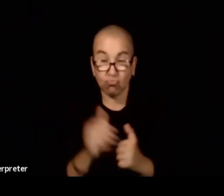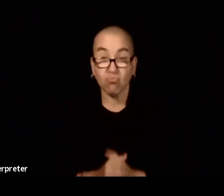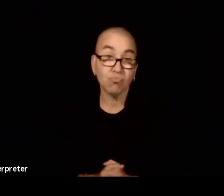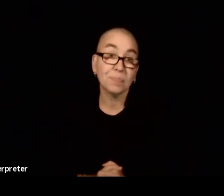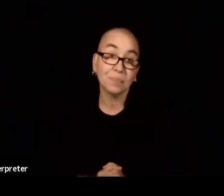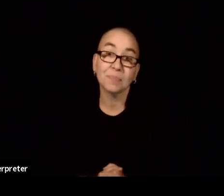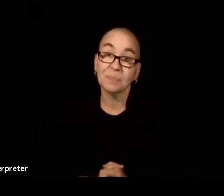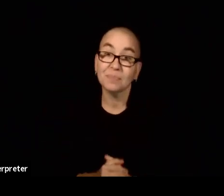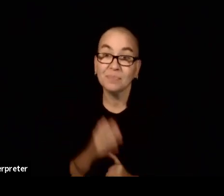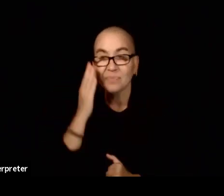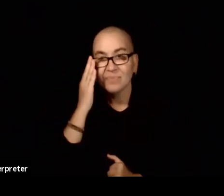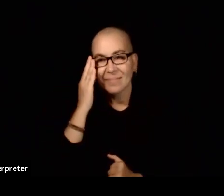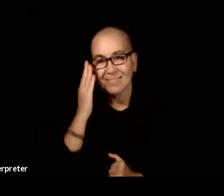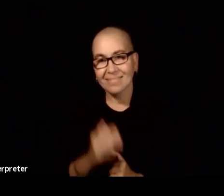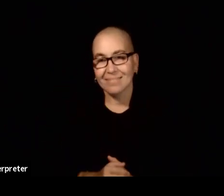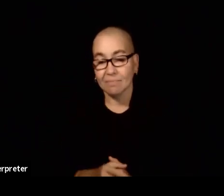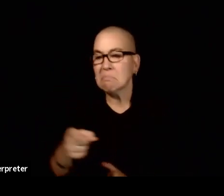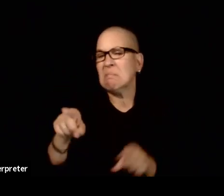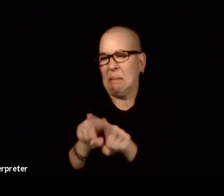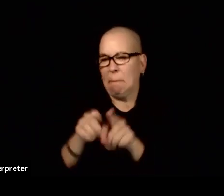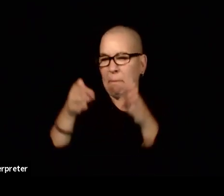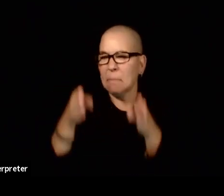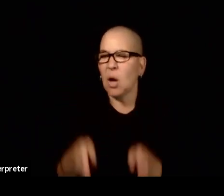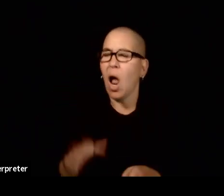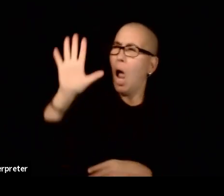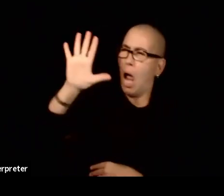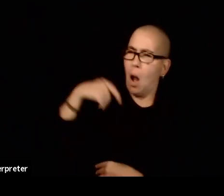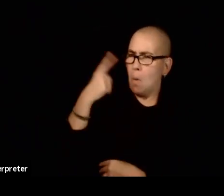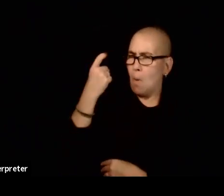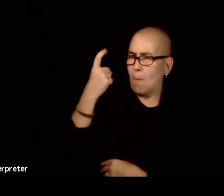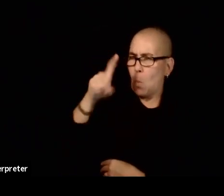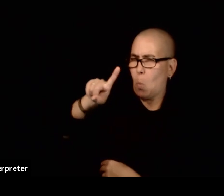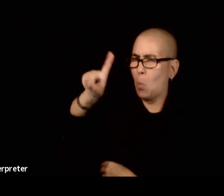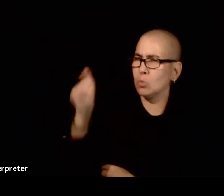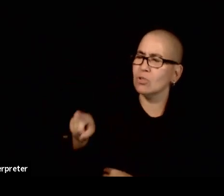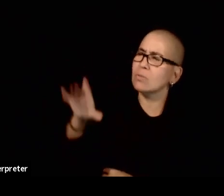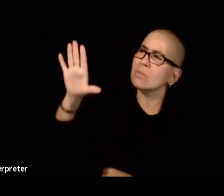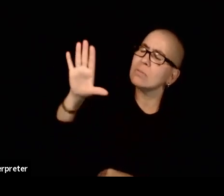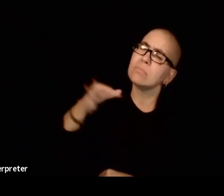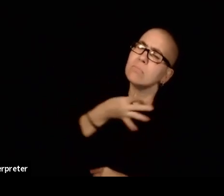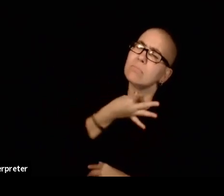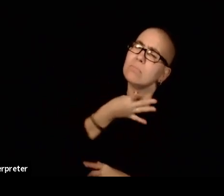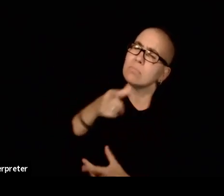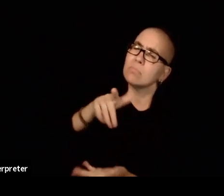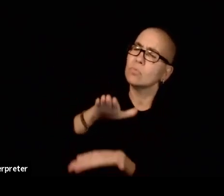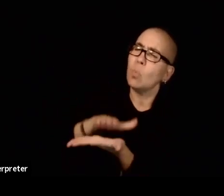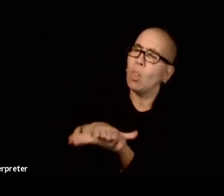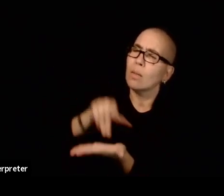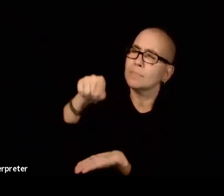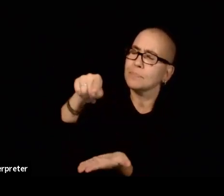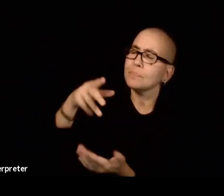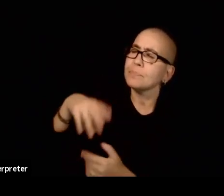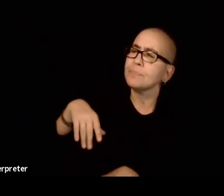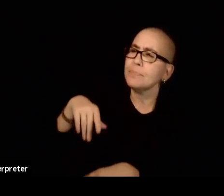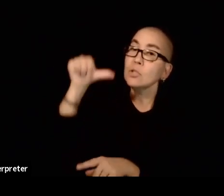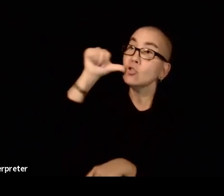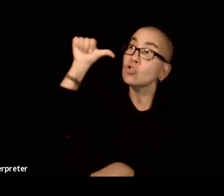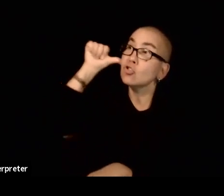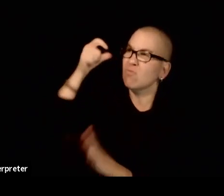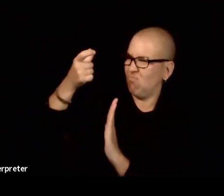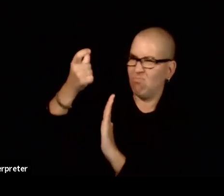a second, there was a study that was published in JAMA Pediatrics in the last day or so that shows that